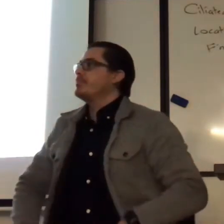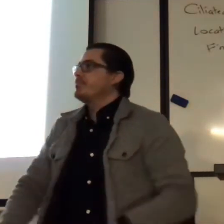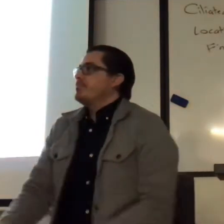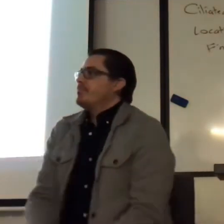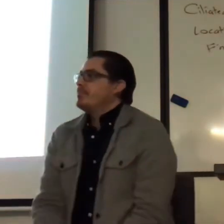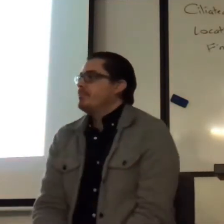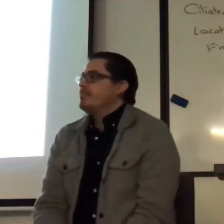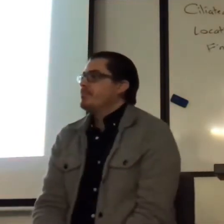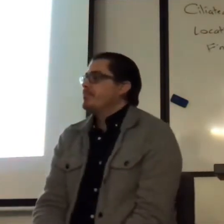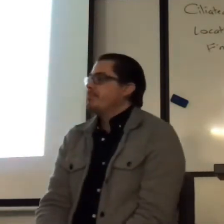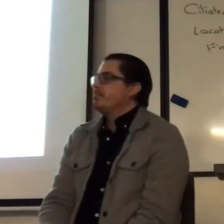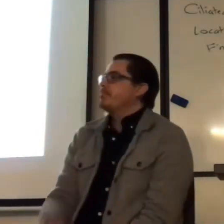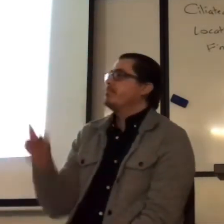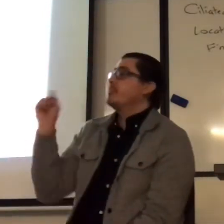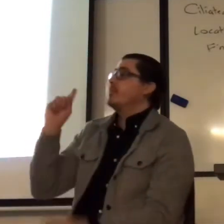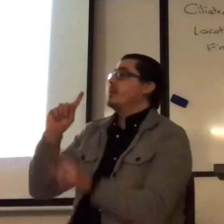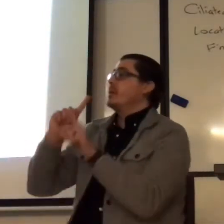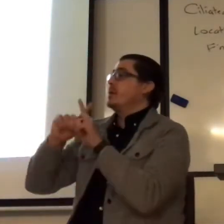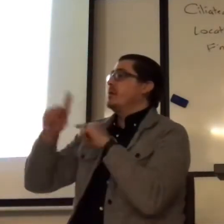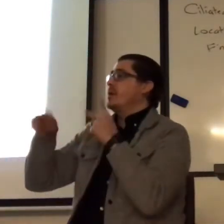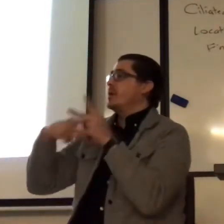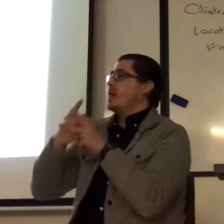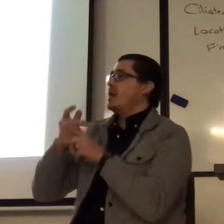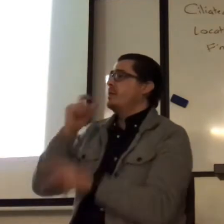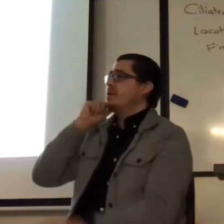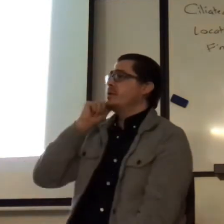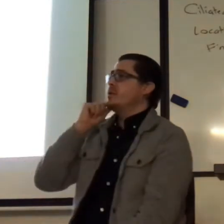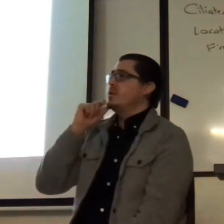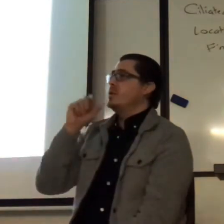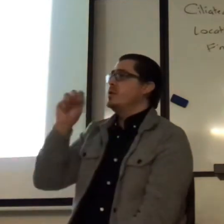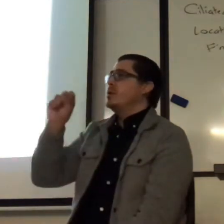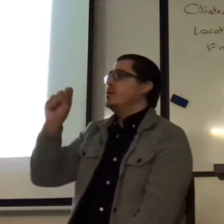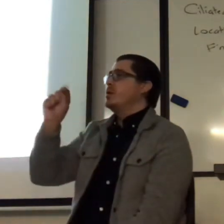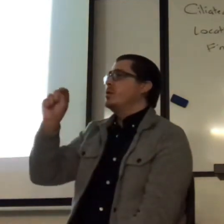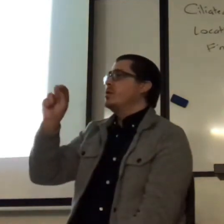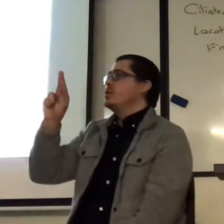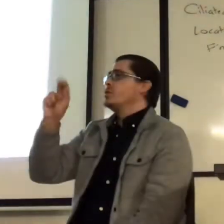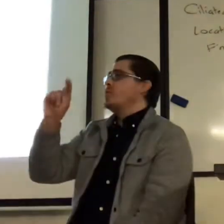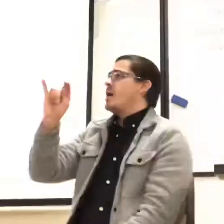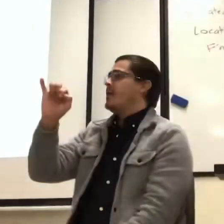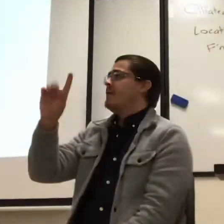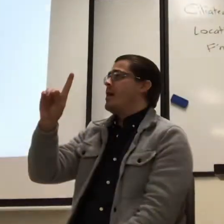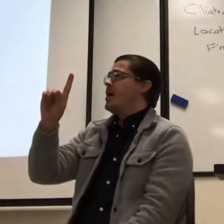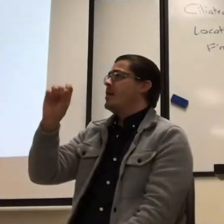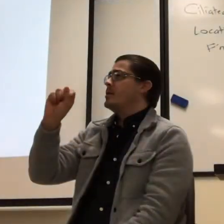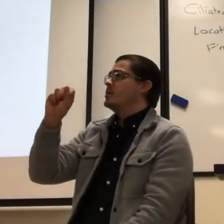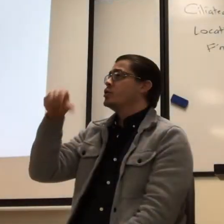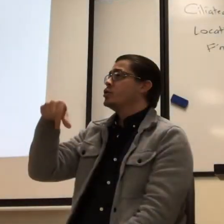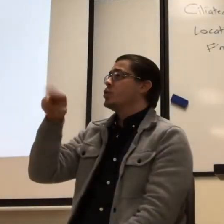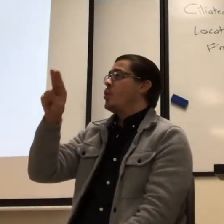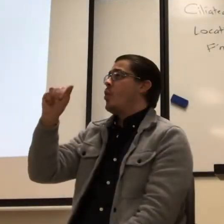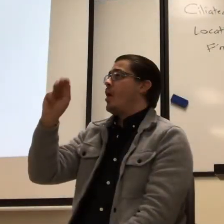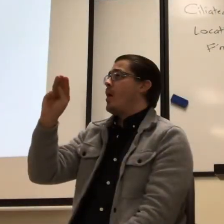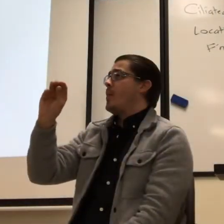All right, this is a different kind of tissue, stratified squamous ET.